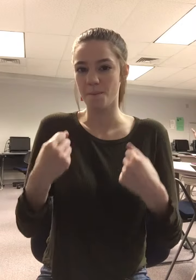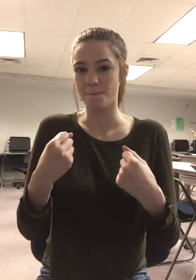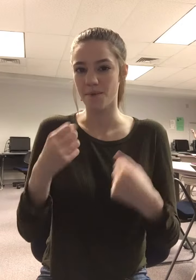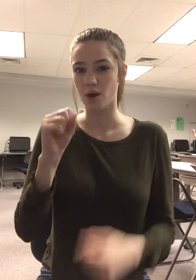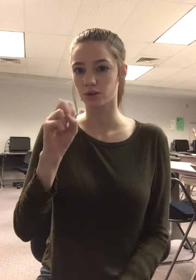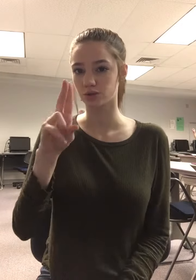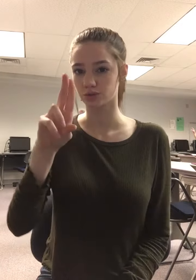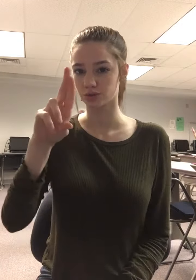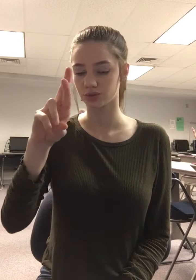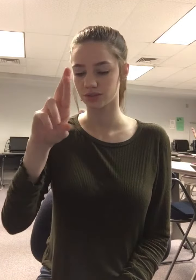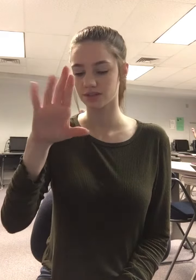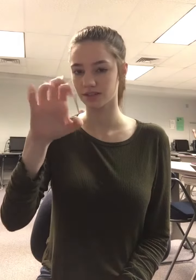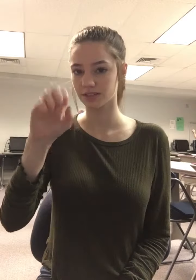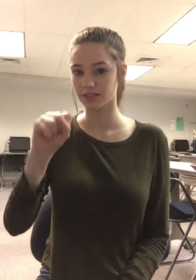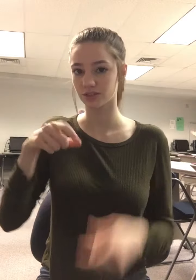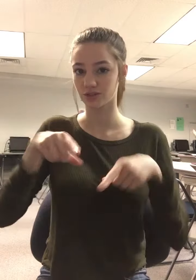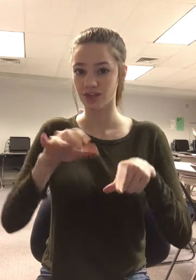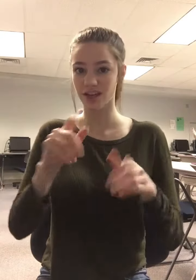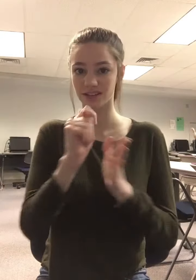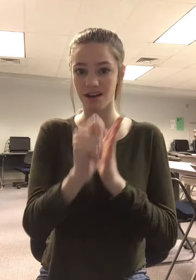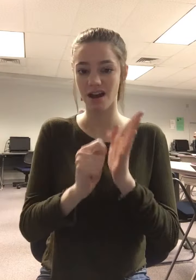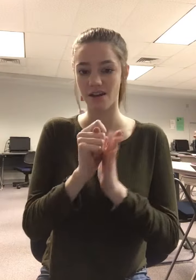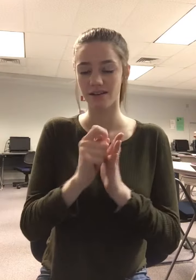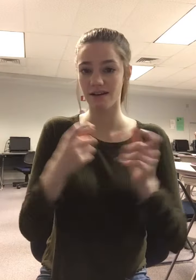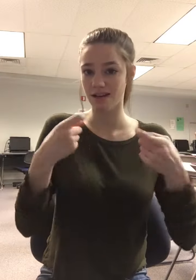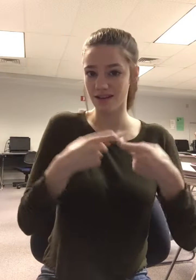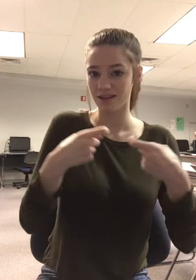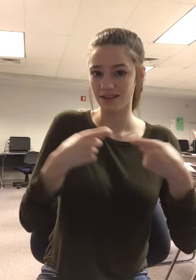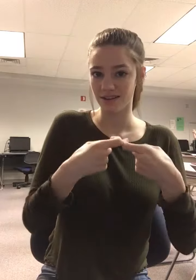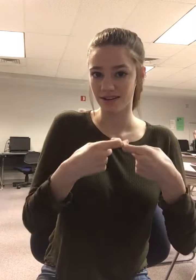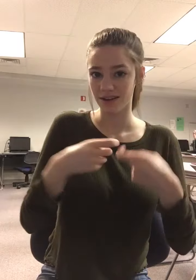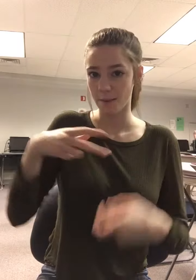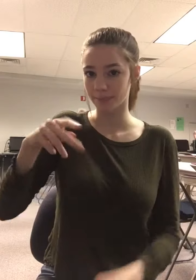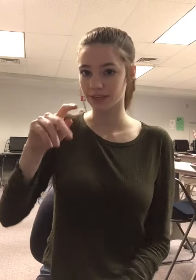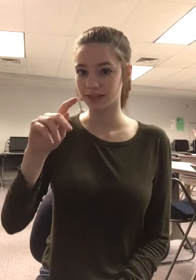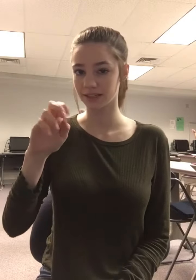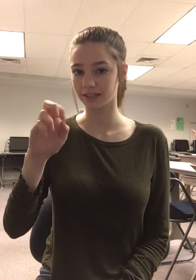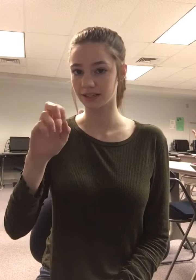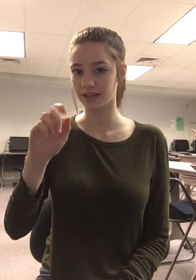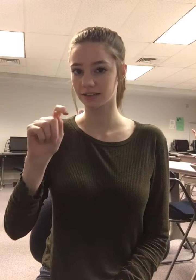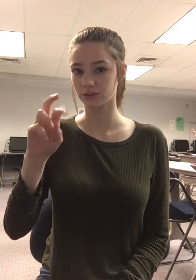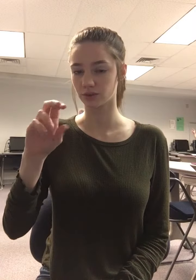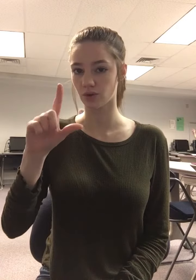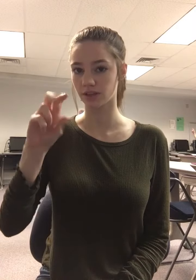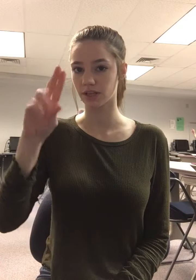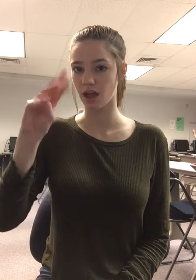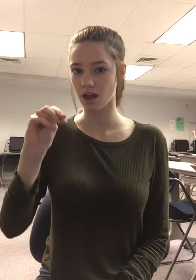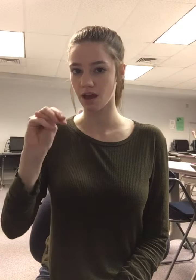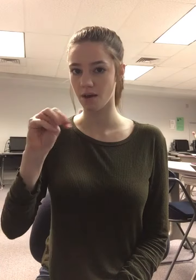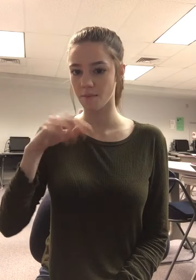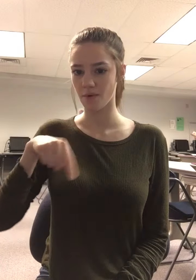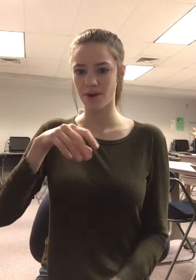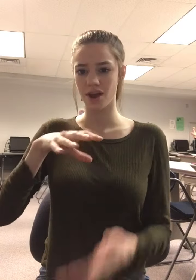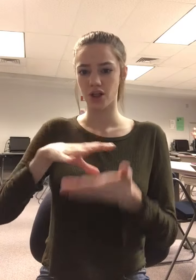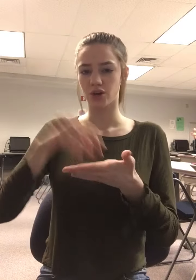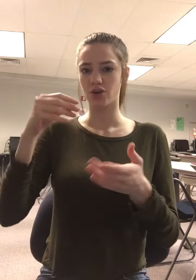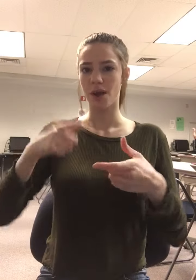period. Electricity, petroleum. We learned to mass produce